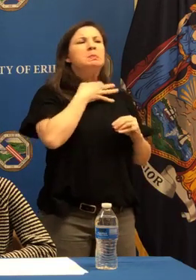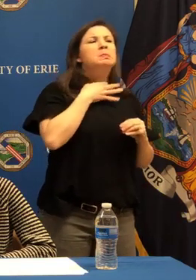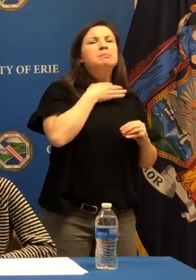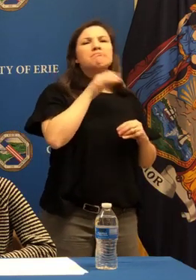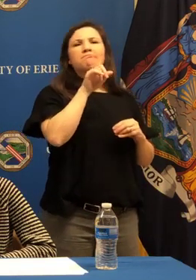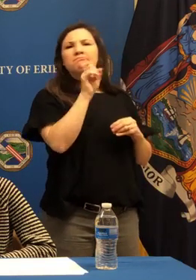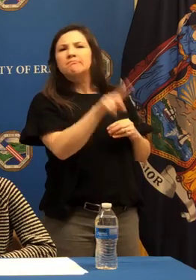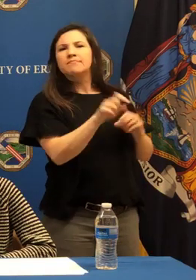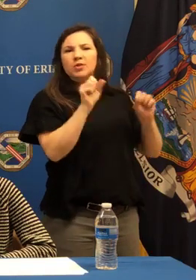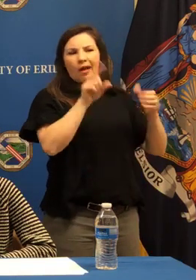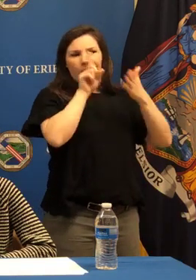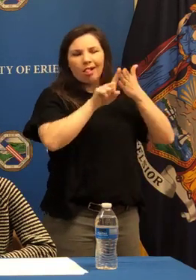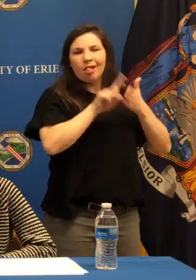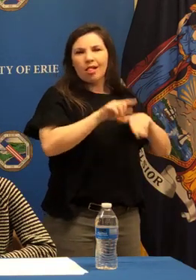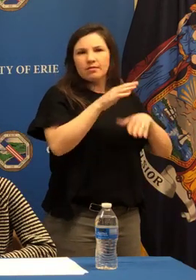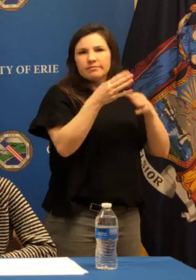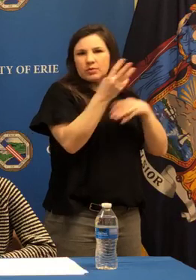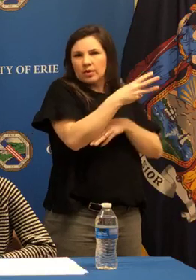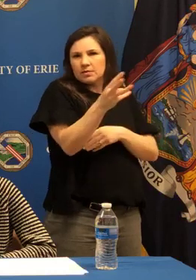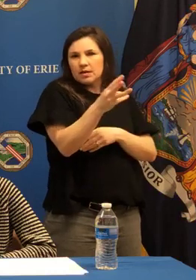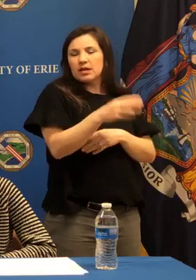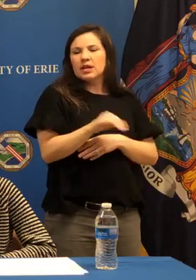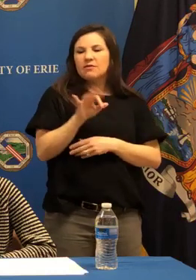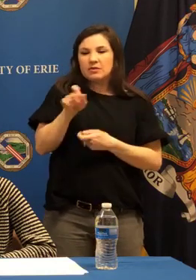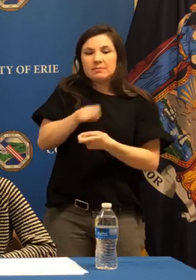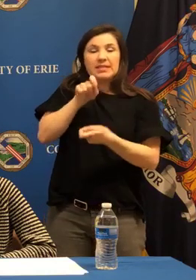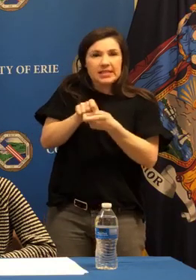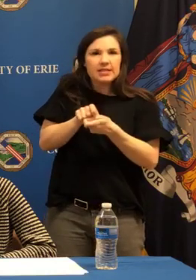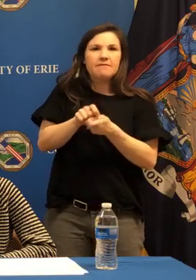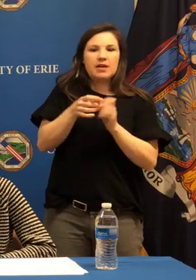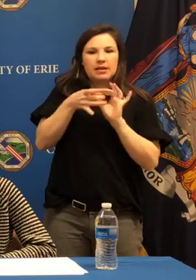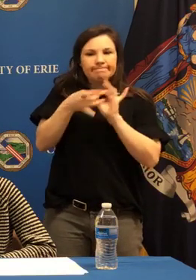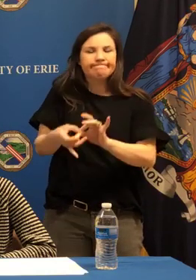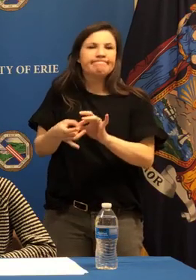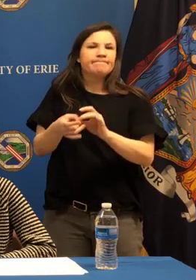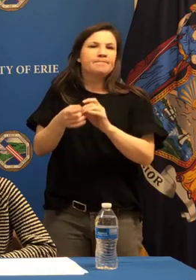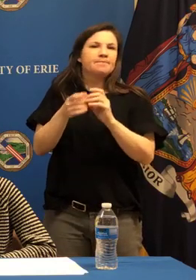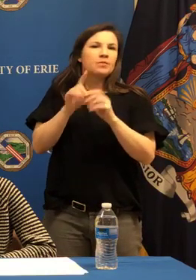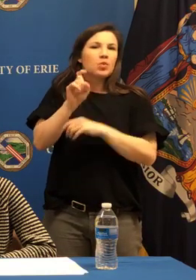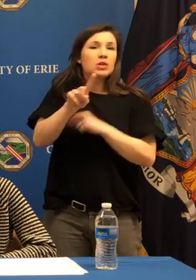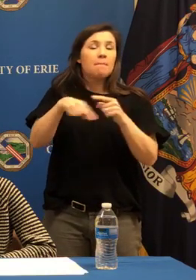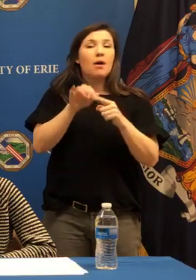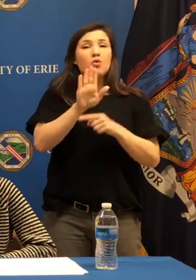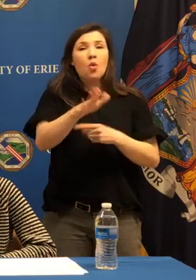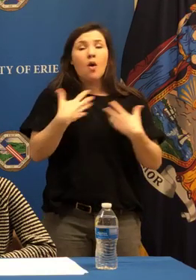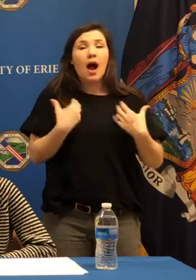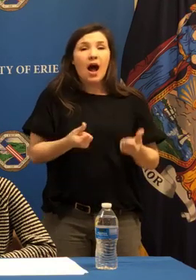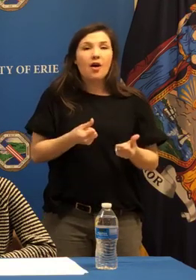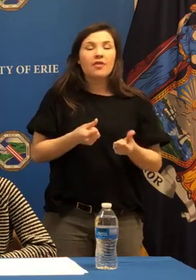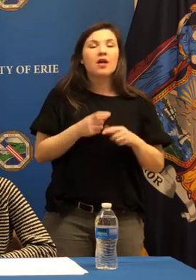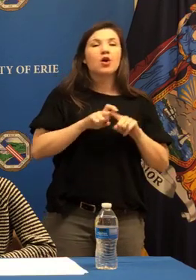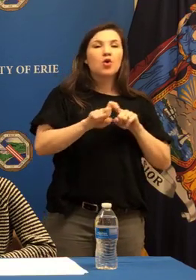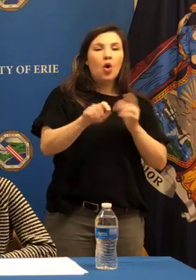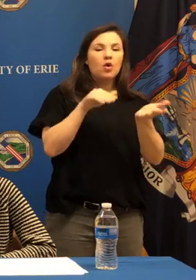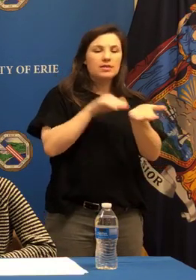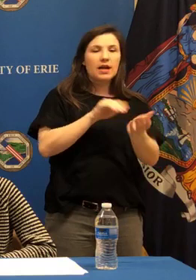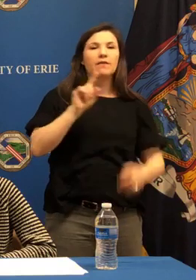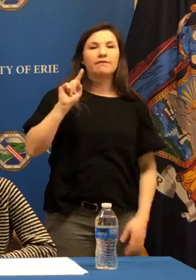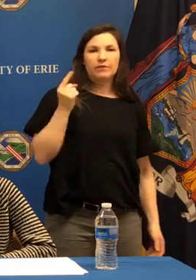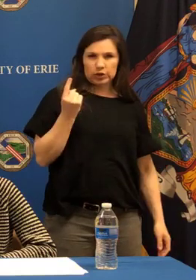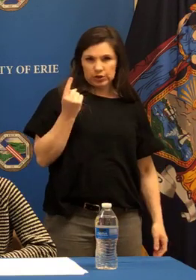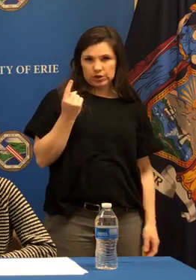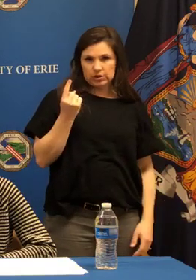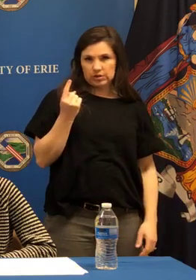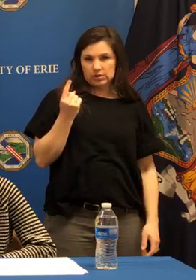legitimate question with regards to issues associated with your health, you should always call your doctor first. If you're